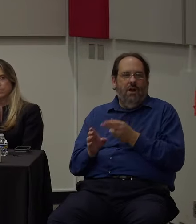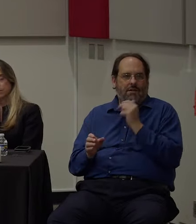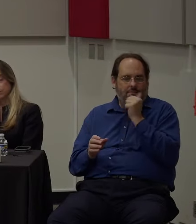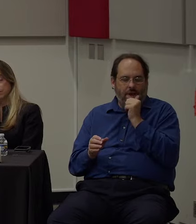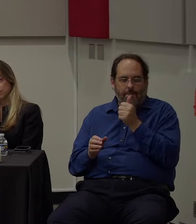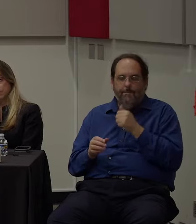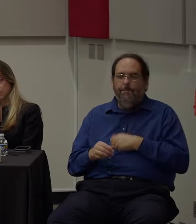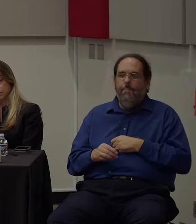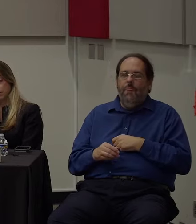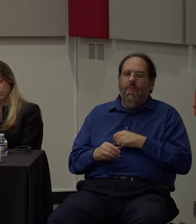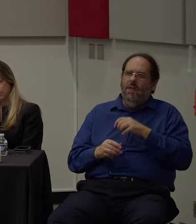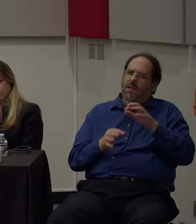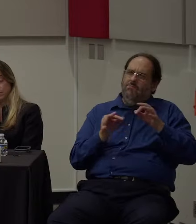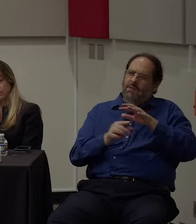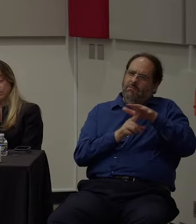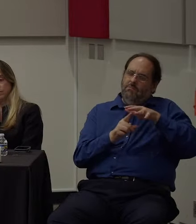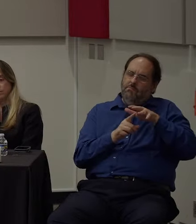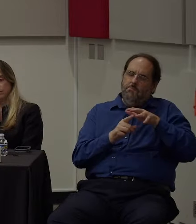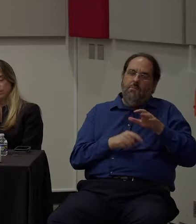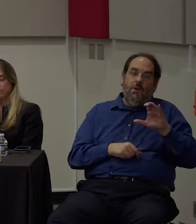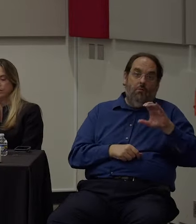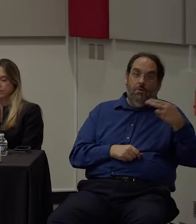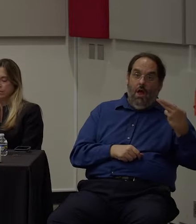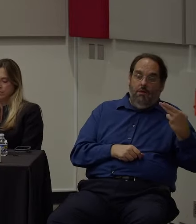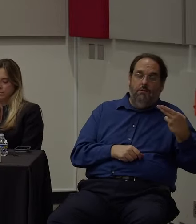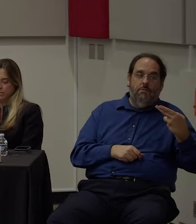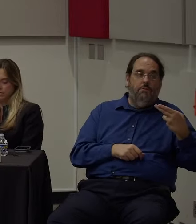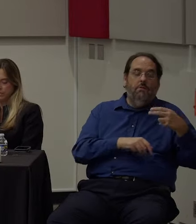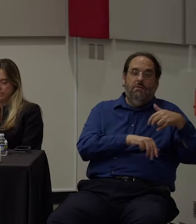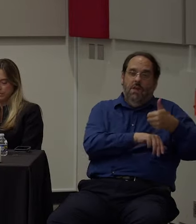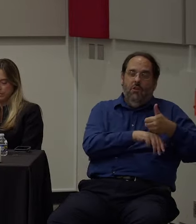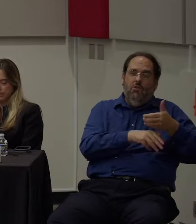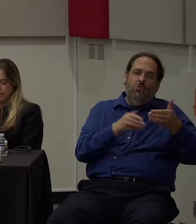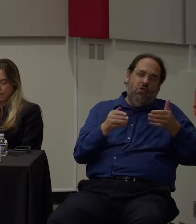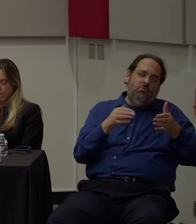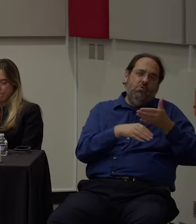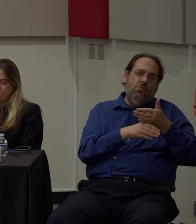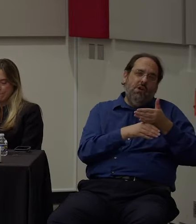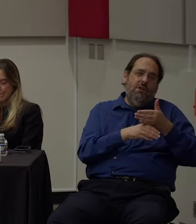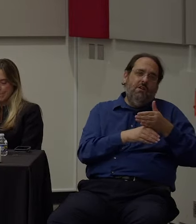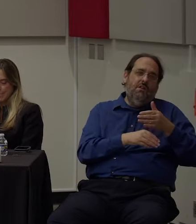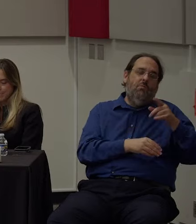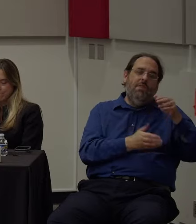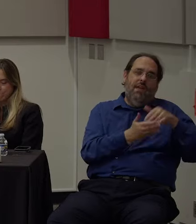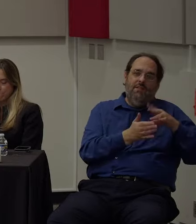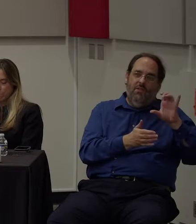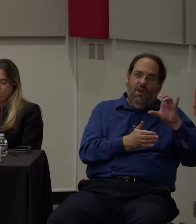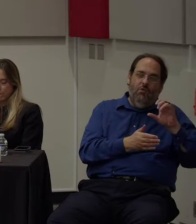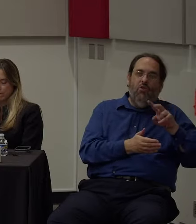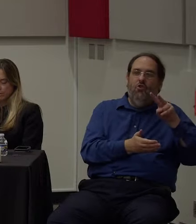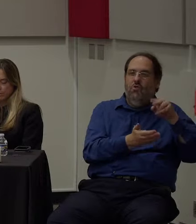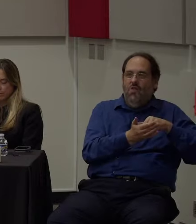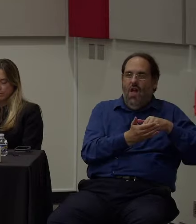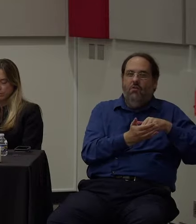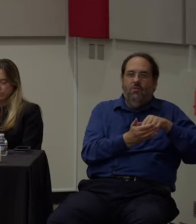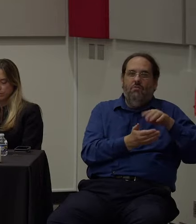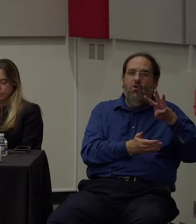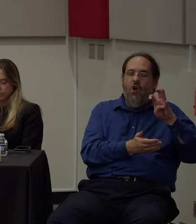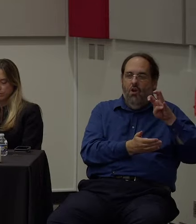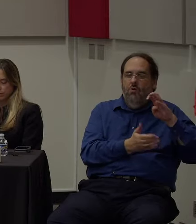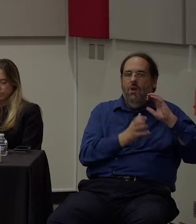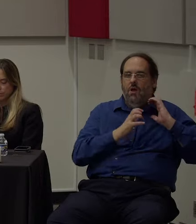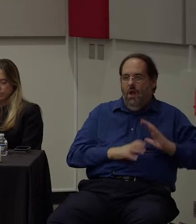For context, the Congress Heights Metro Station serves between 1,700 to